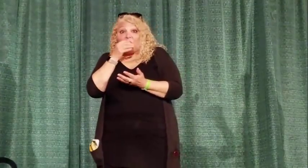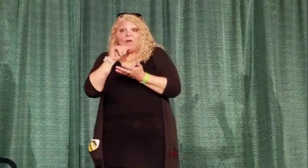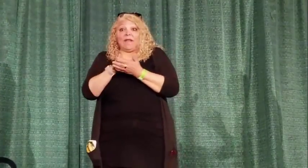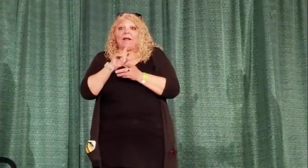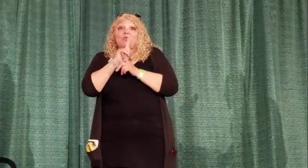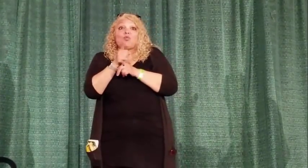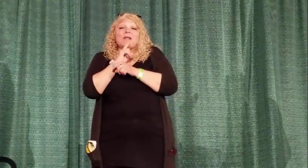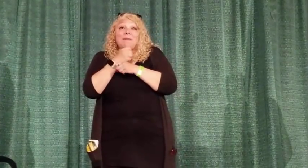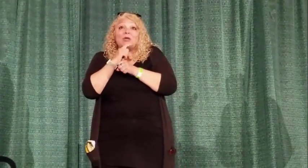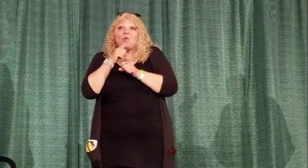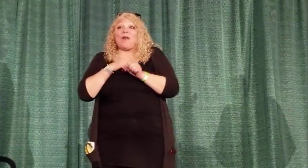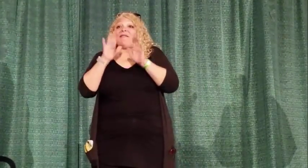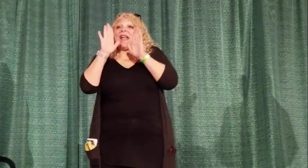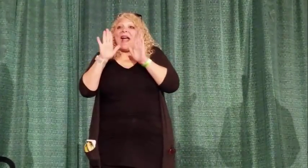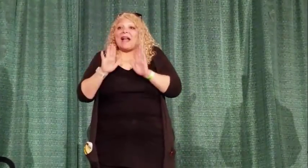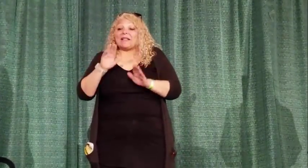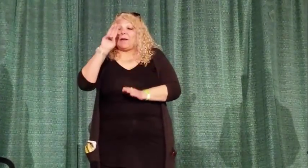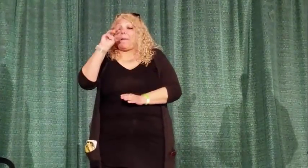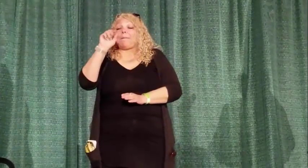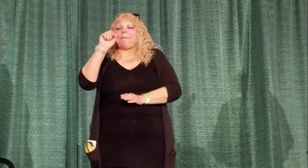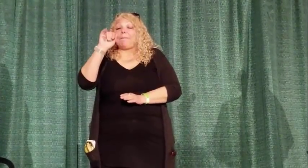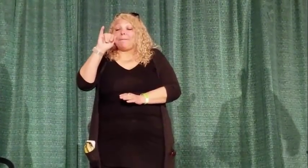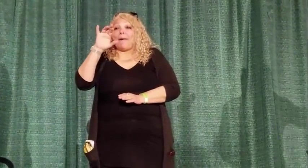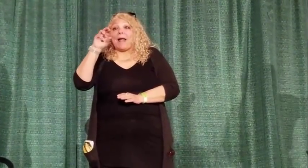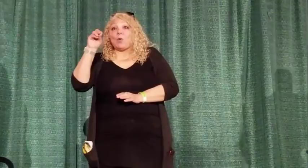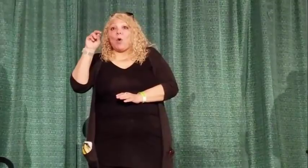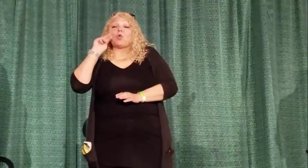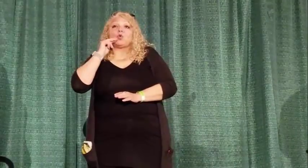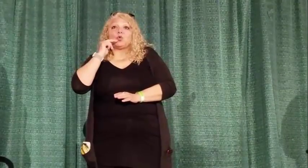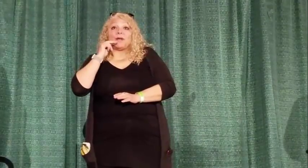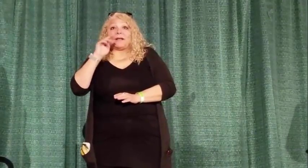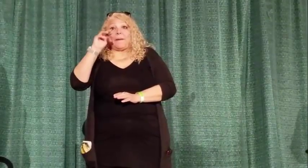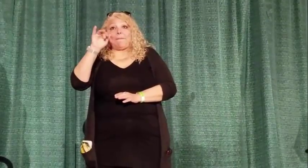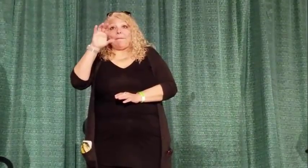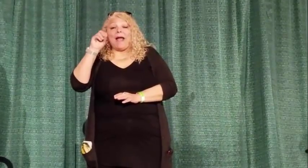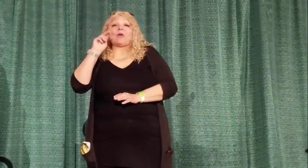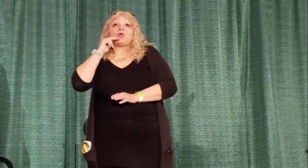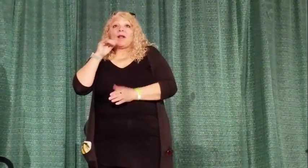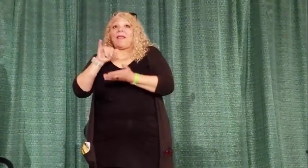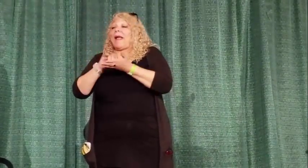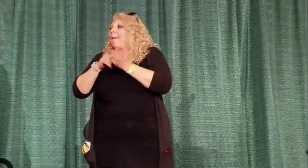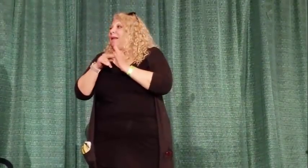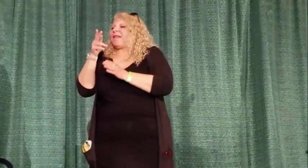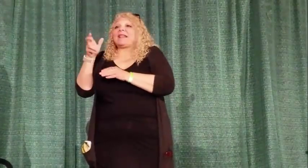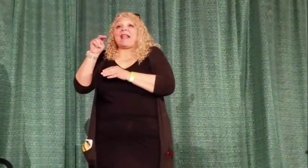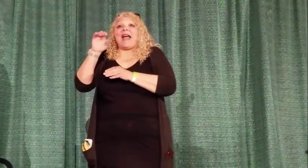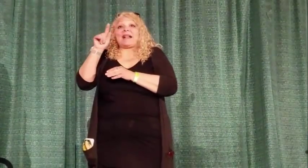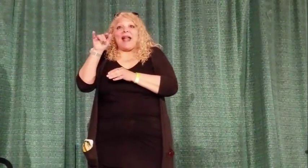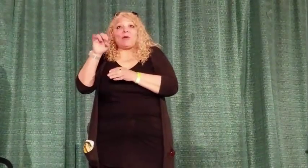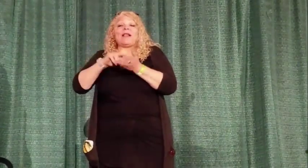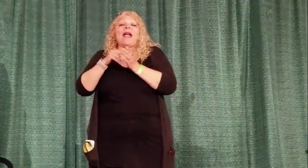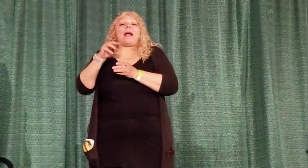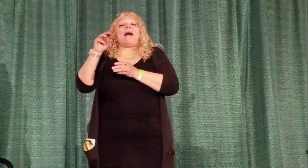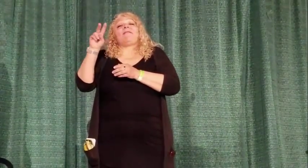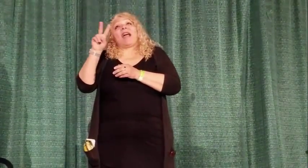have excellent content of micronutrients. So micronutrients are the non-caloric portions of food, like vitamins,